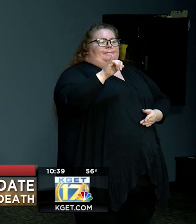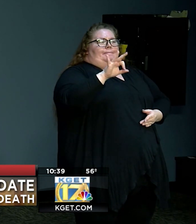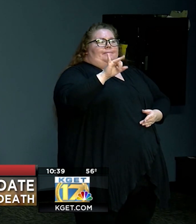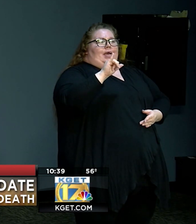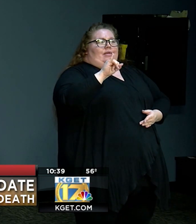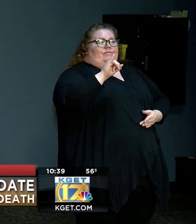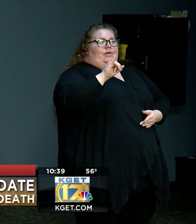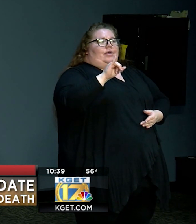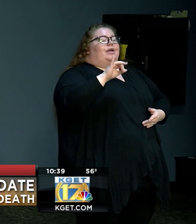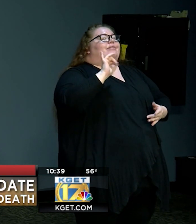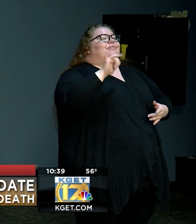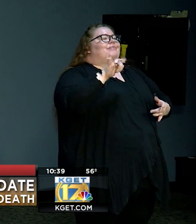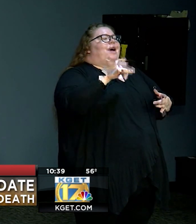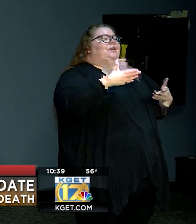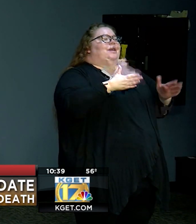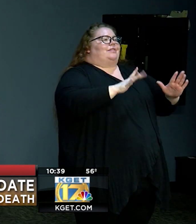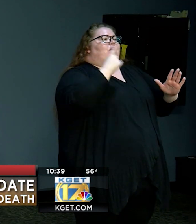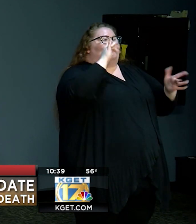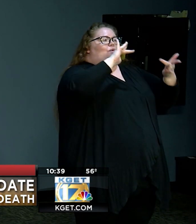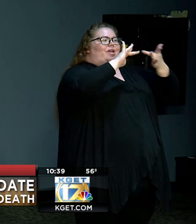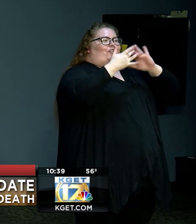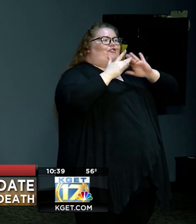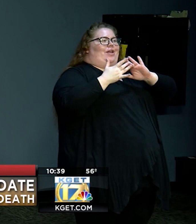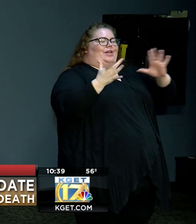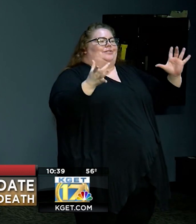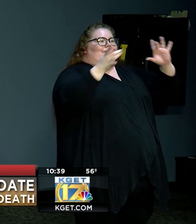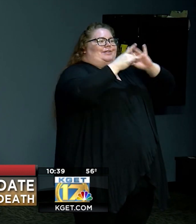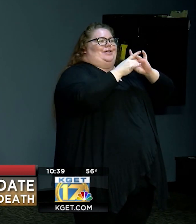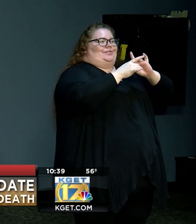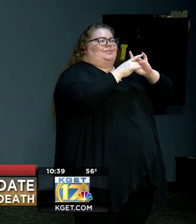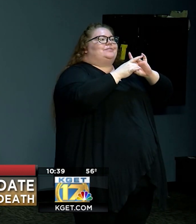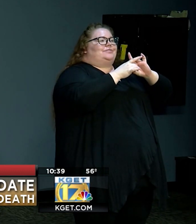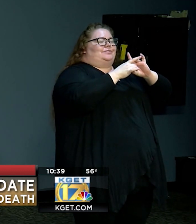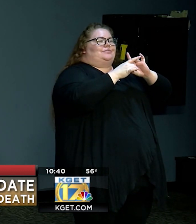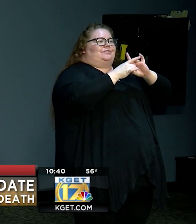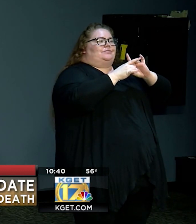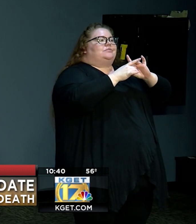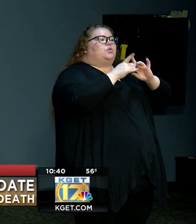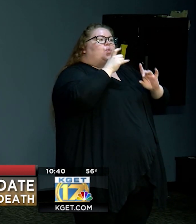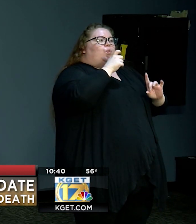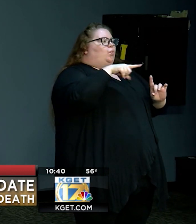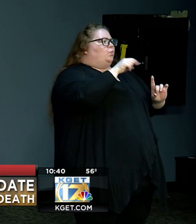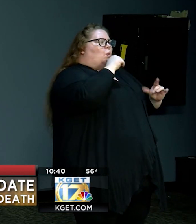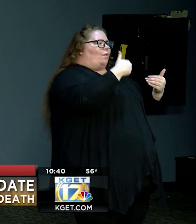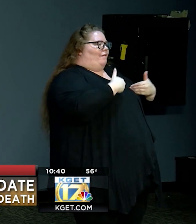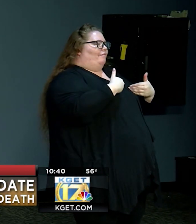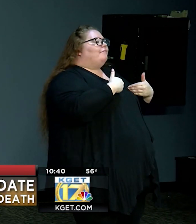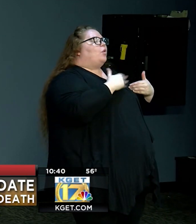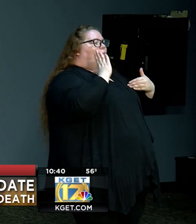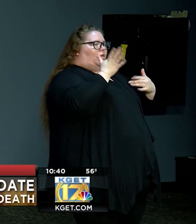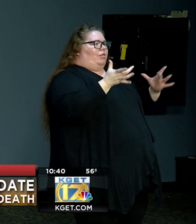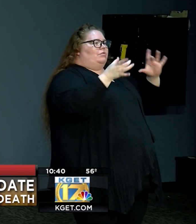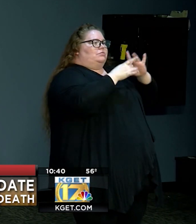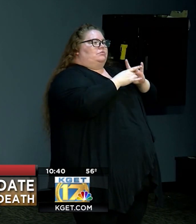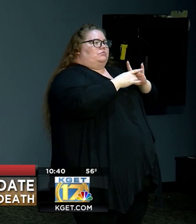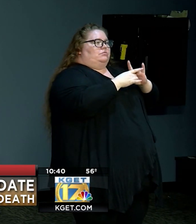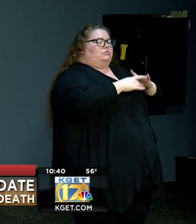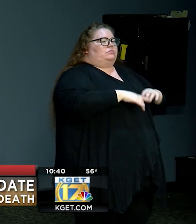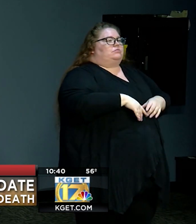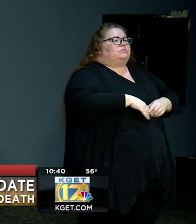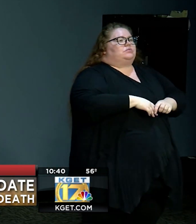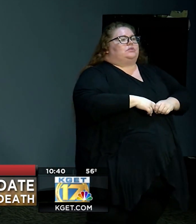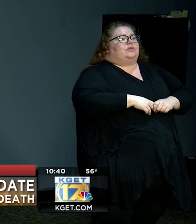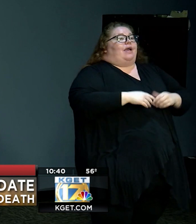for connectivity throughout the county for those that do not have it at this time. Additionally, we have a common